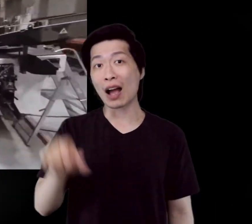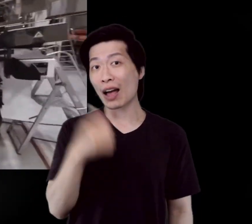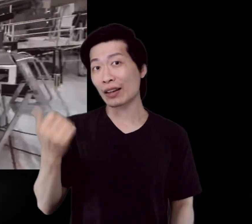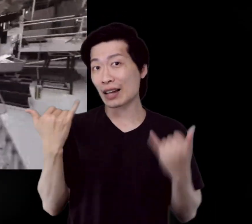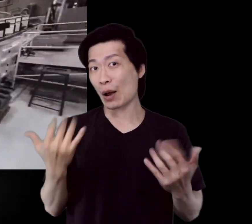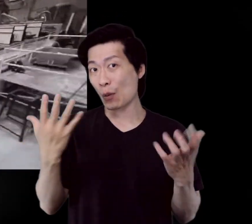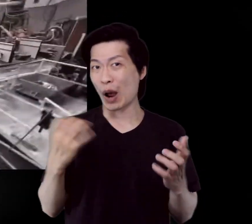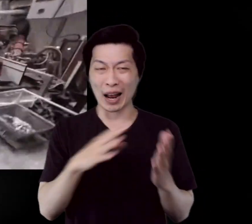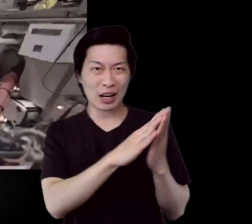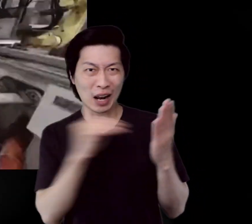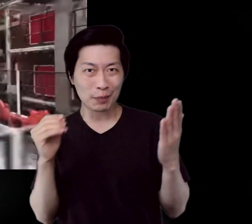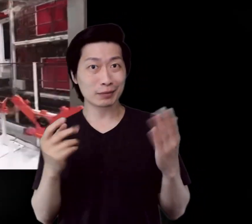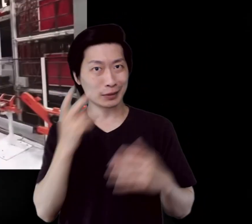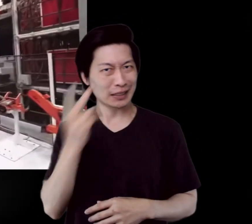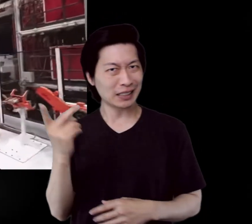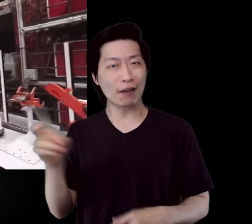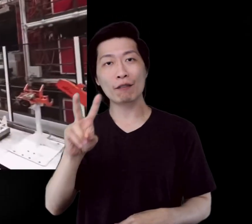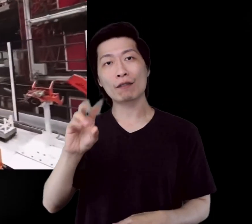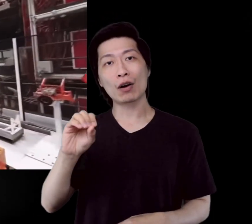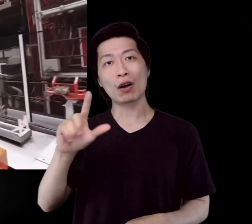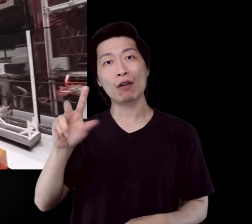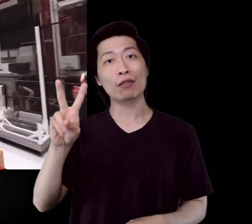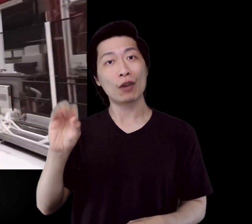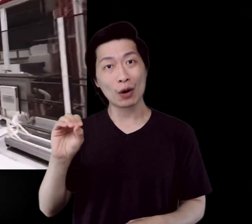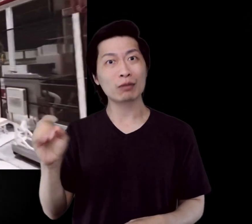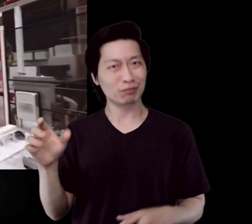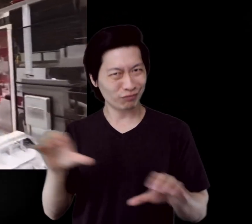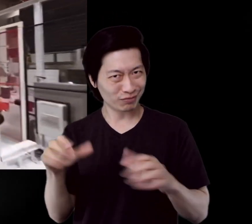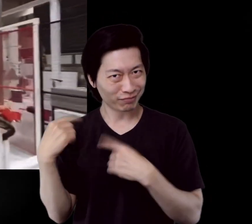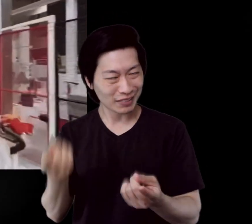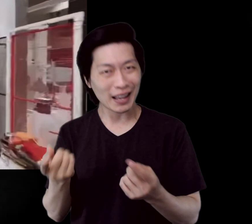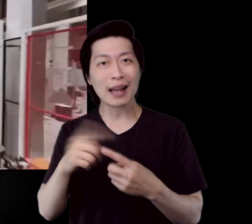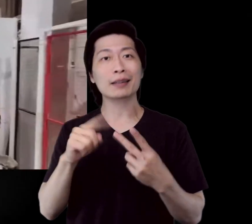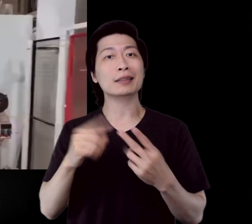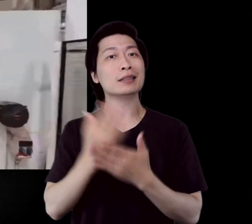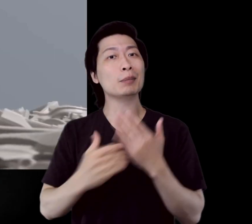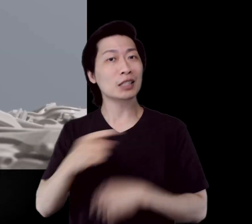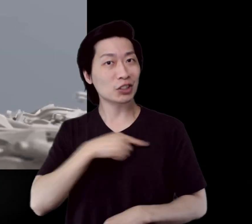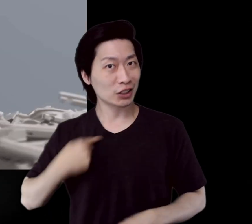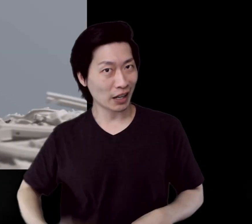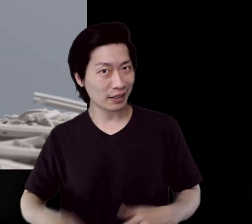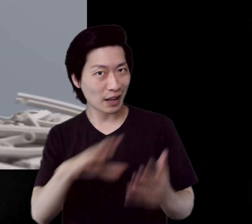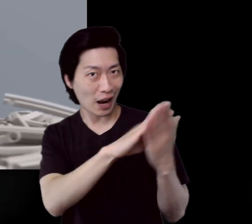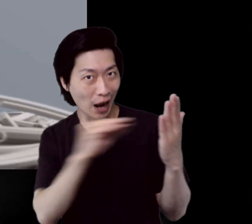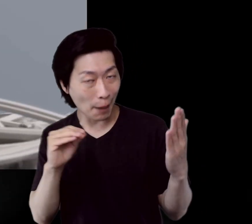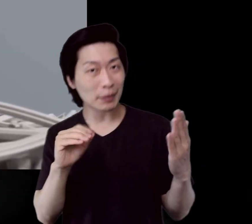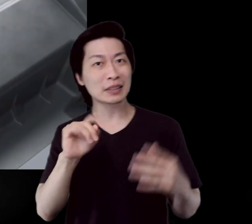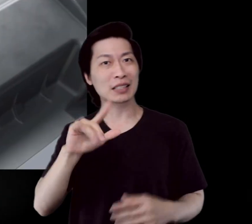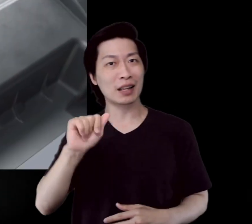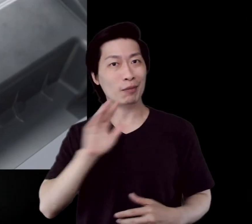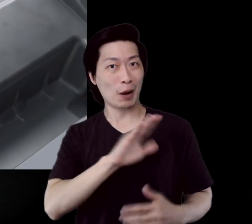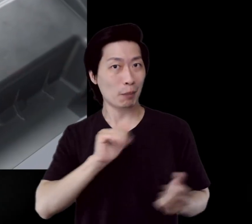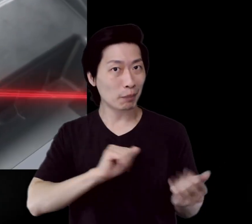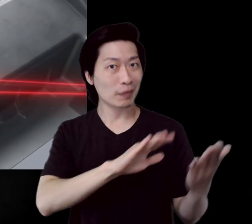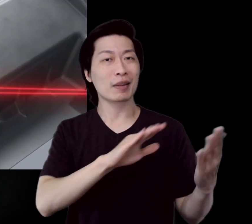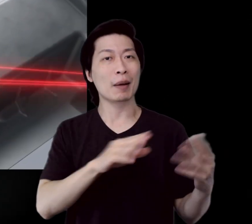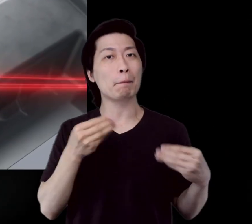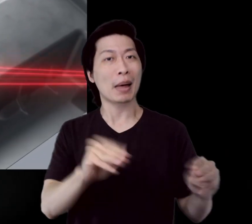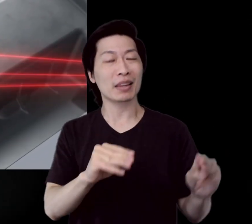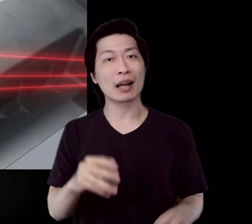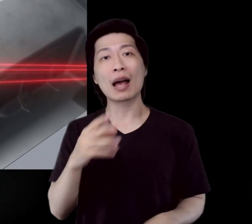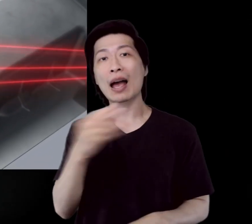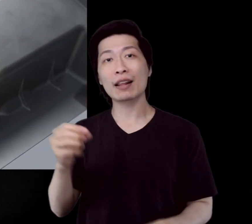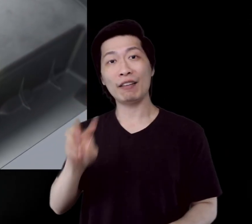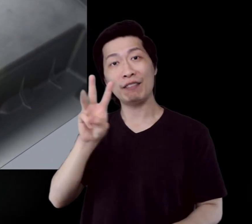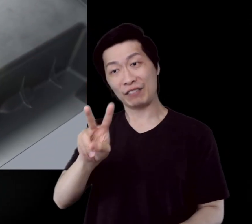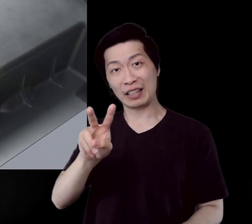and efficiency in the automotive world that others now want to copy, like we see Volvo has already done so. Some of the Chinese are